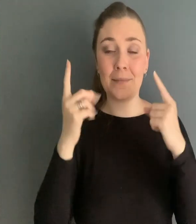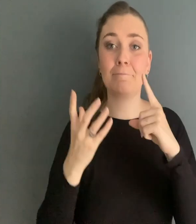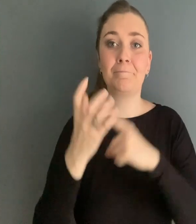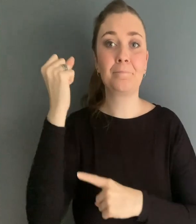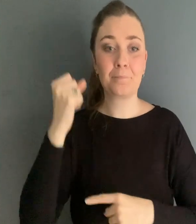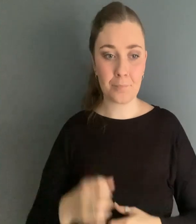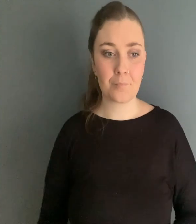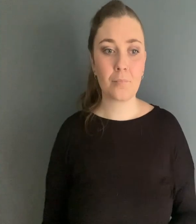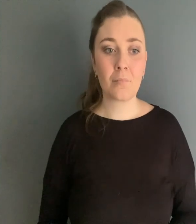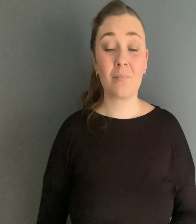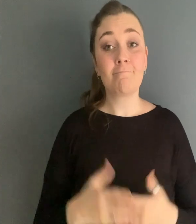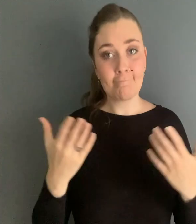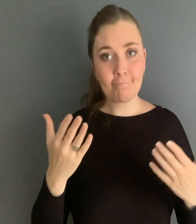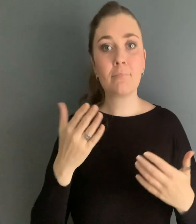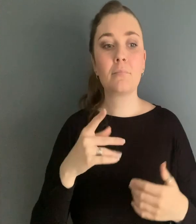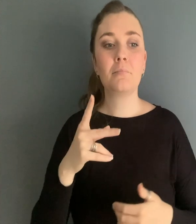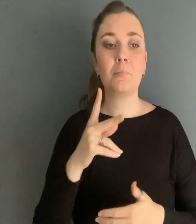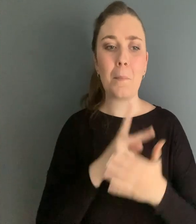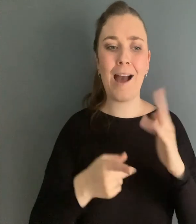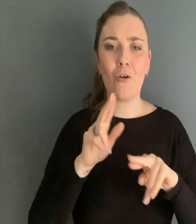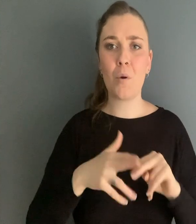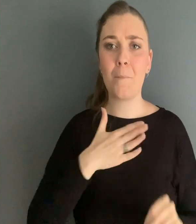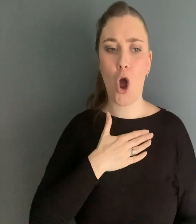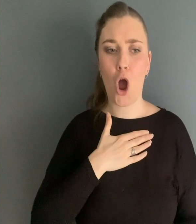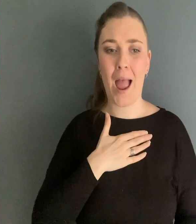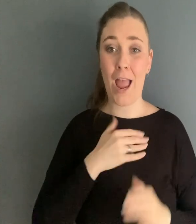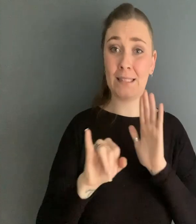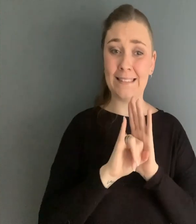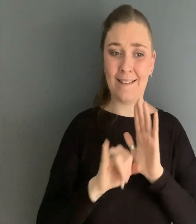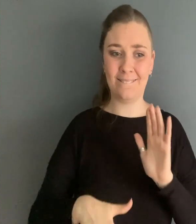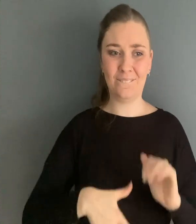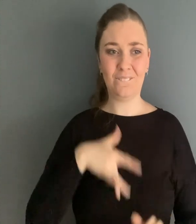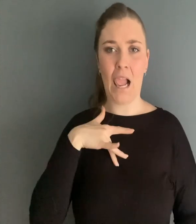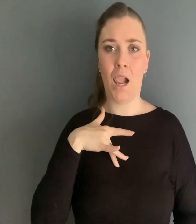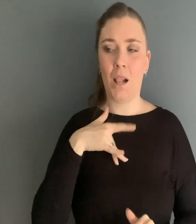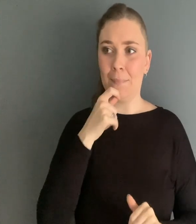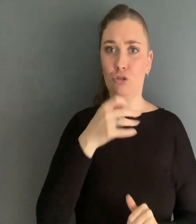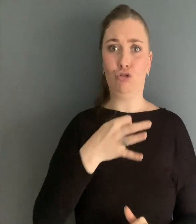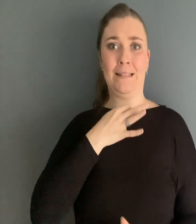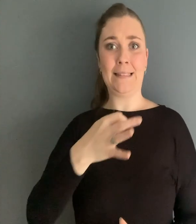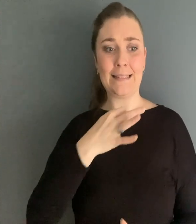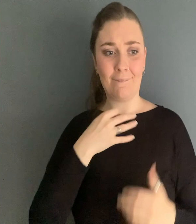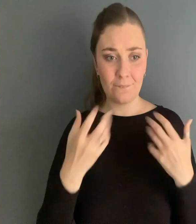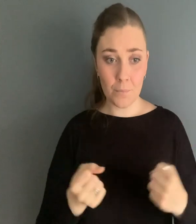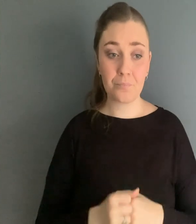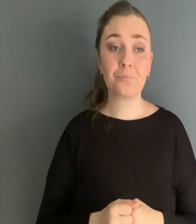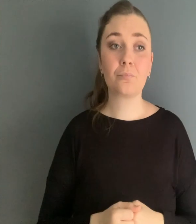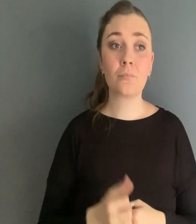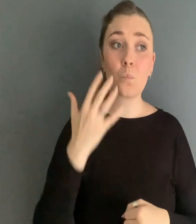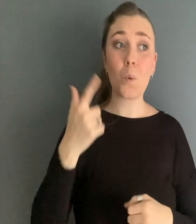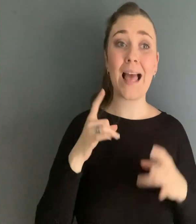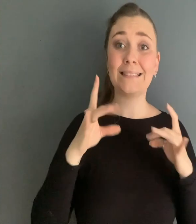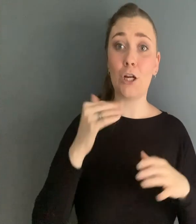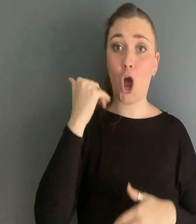outcomes, and hence, a part of my identity felt threatened. Ever since I